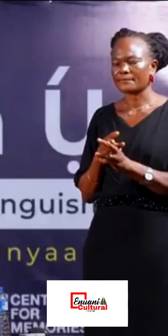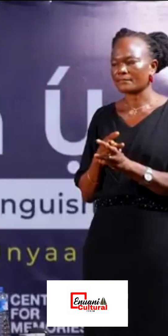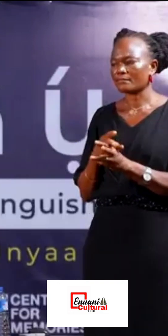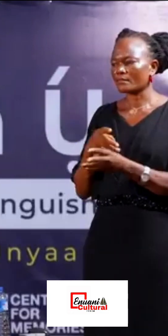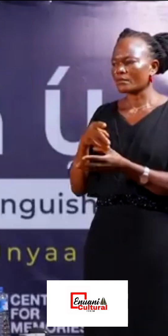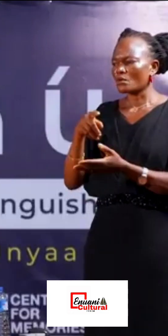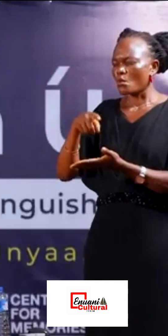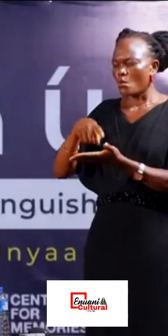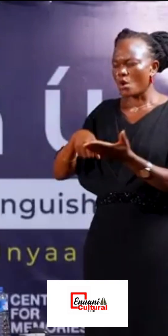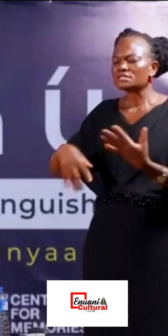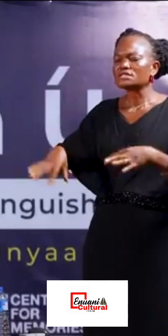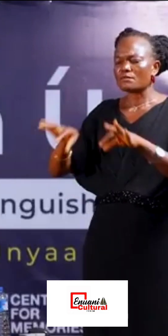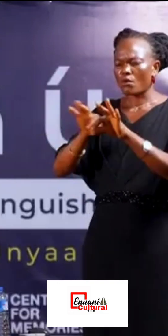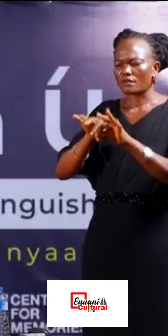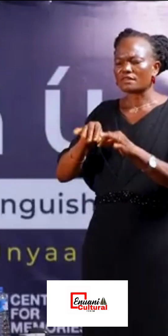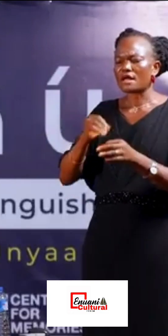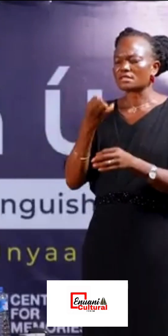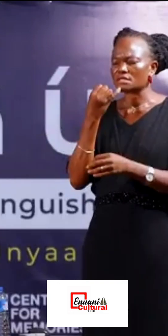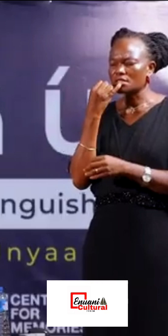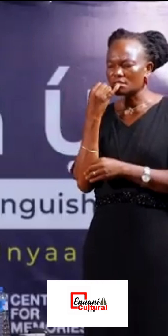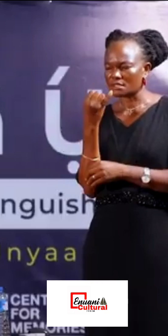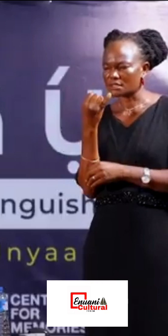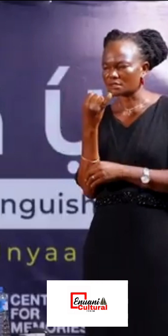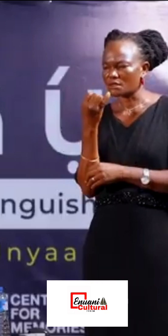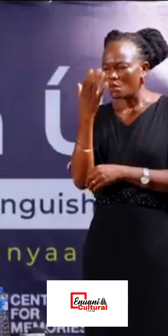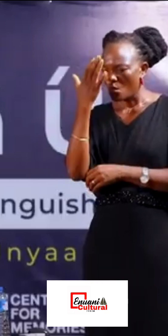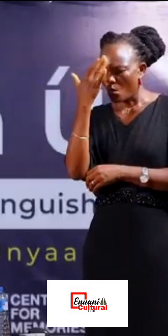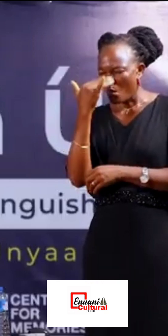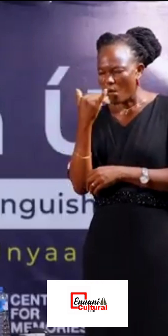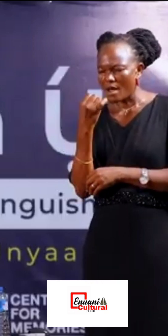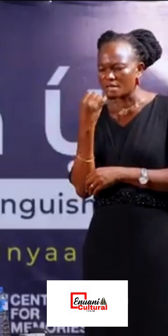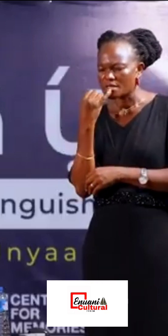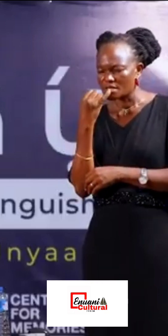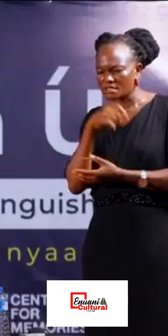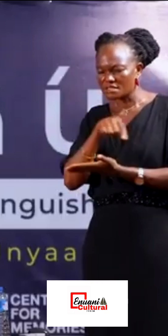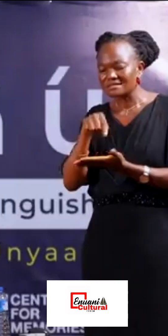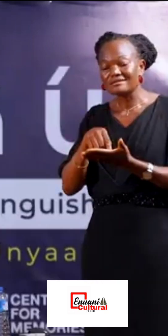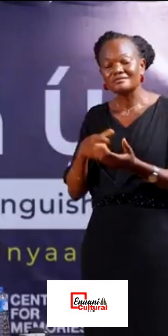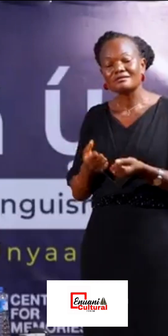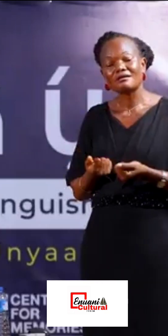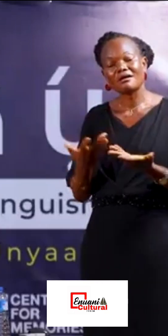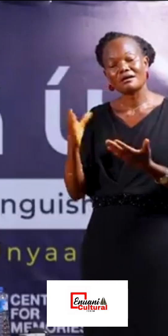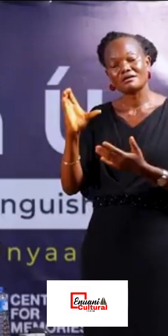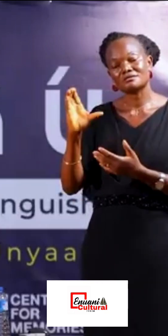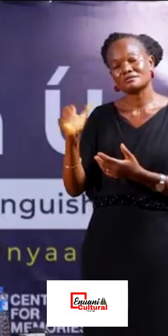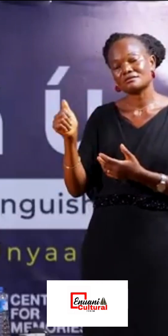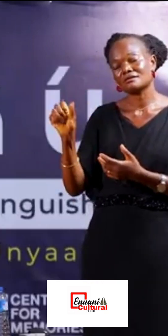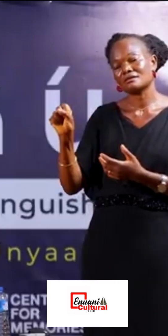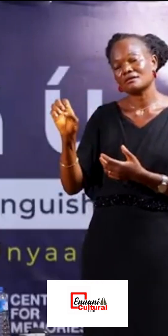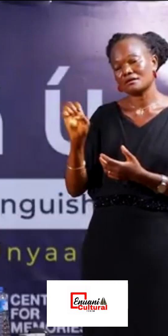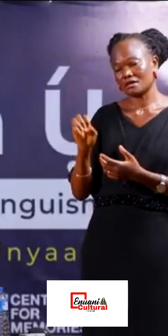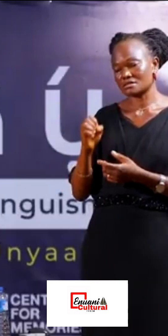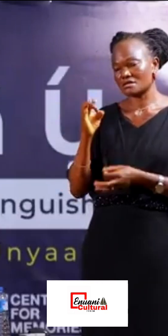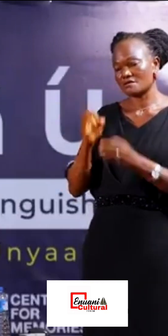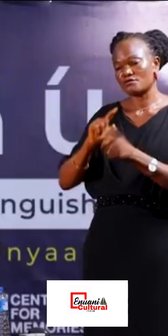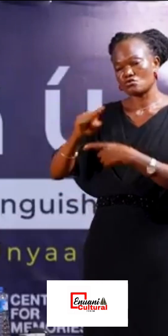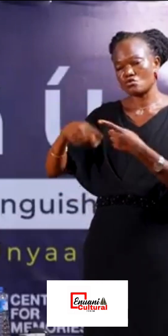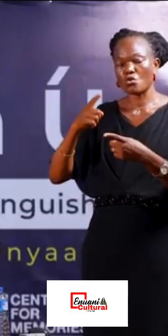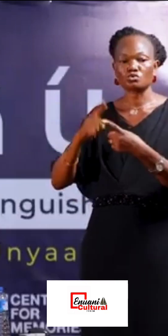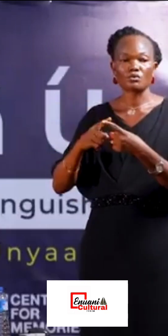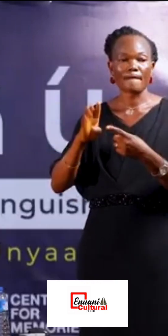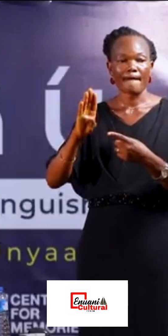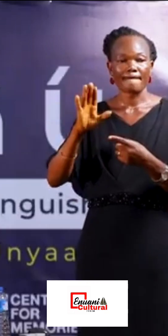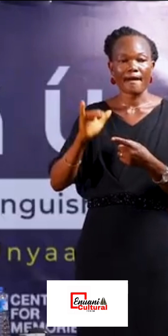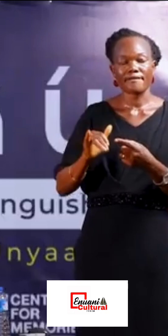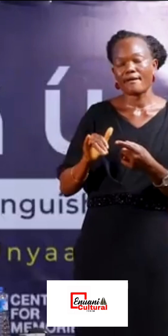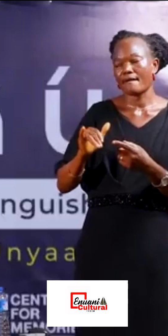What is important to emphasize, of course, is why is this the case? If you go to Bahia